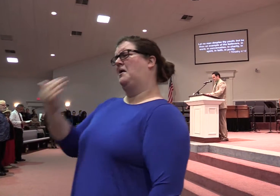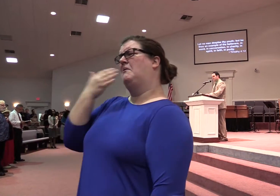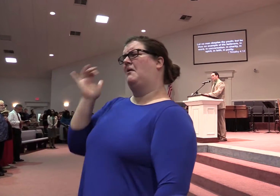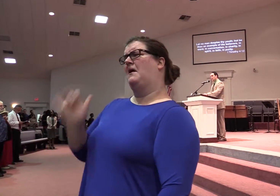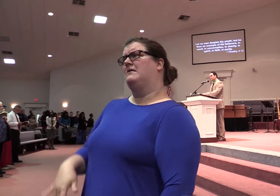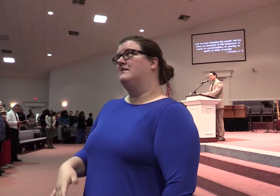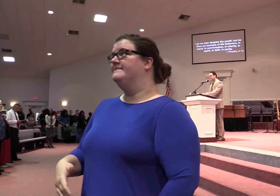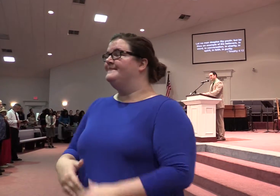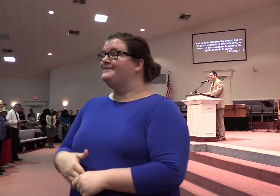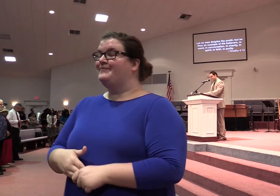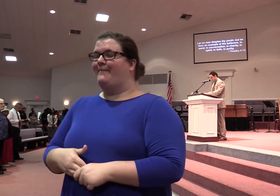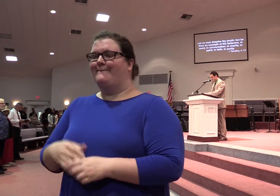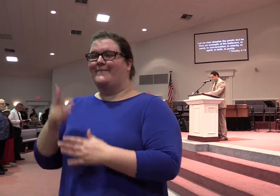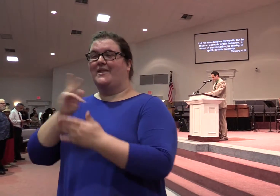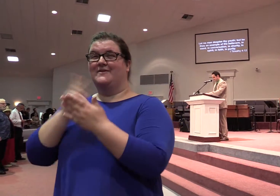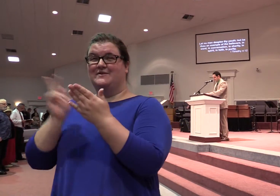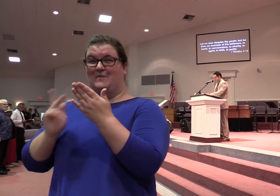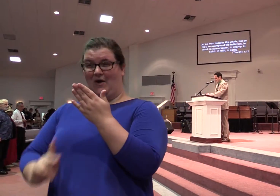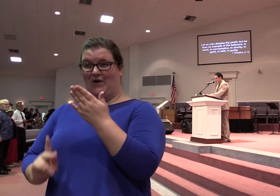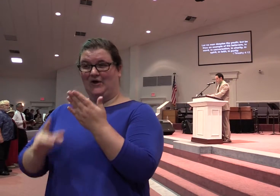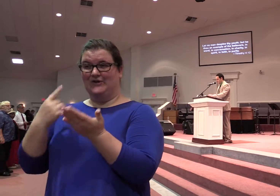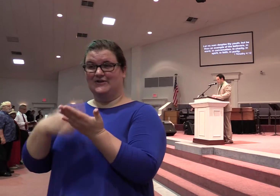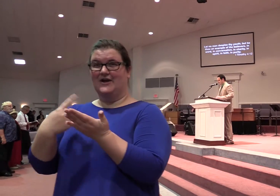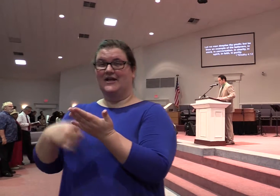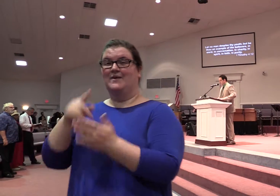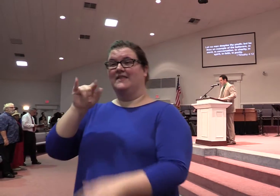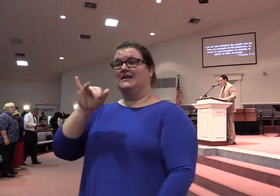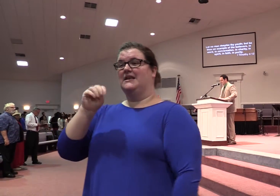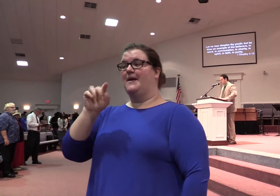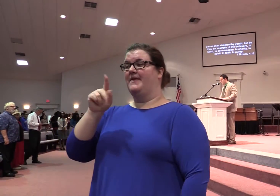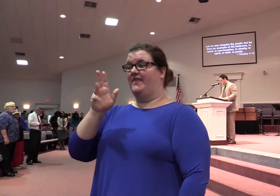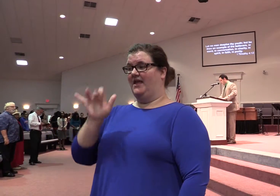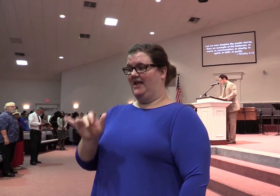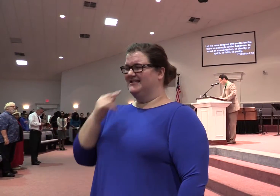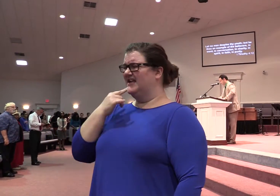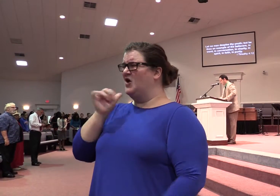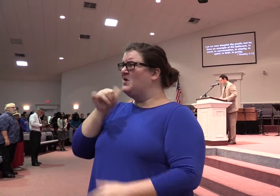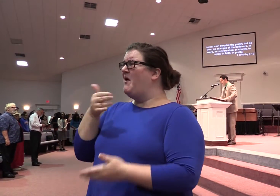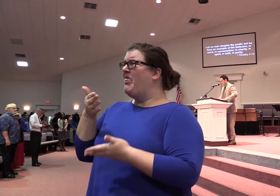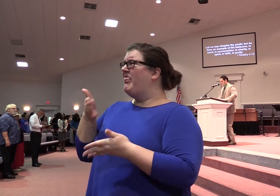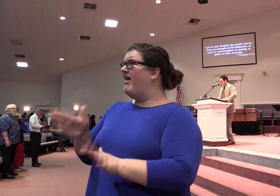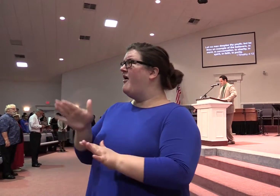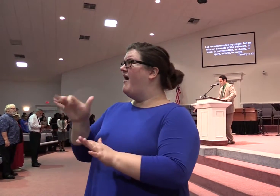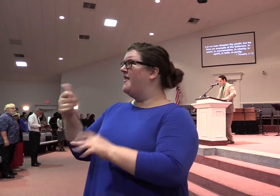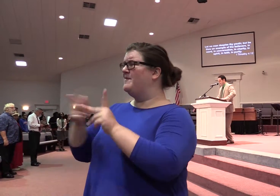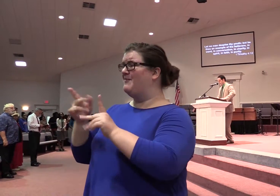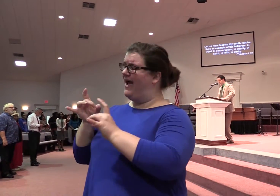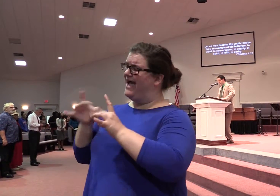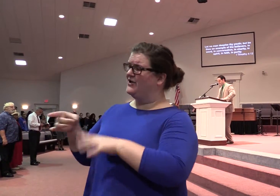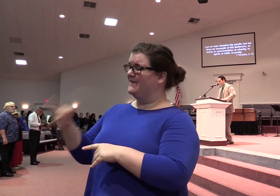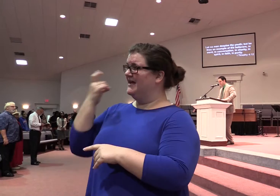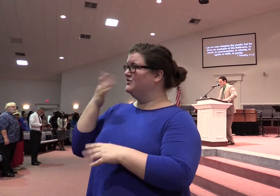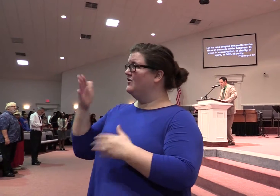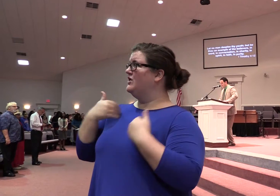12. This is Paul talking to Timothy. "Let no man despise thy youth, but be thou